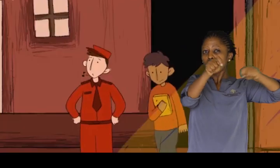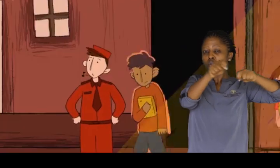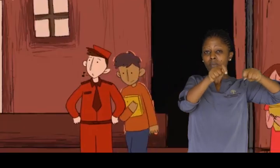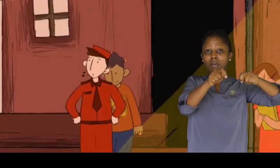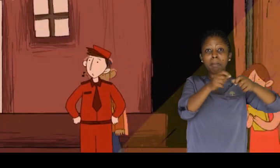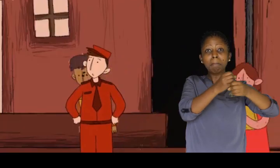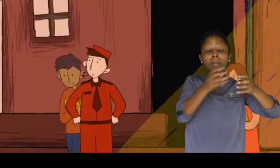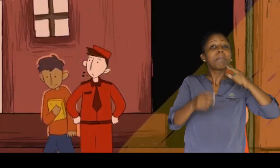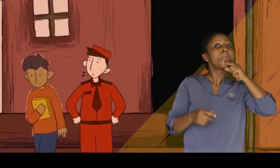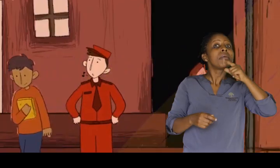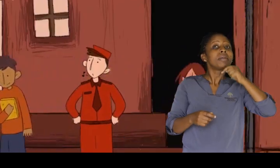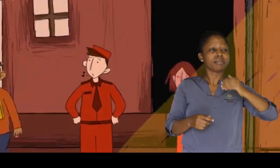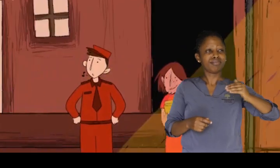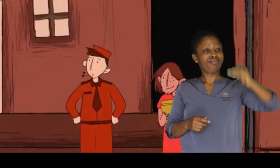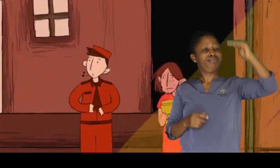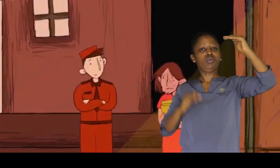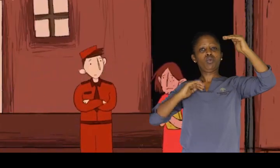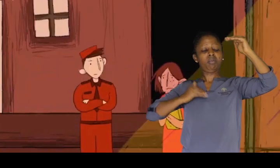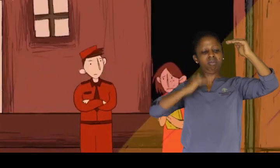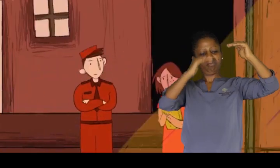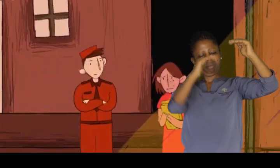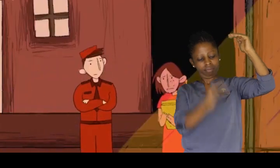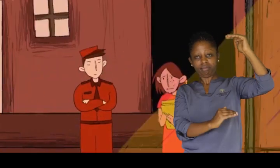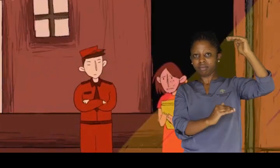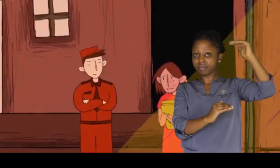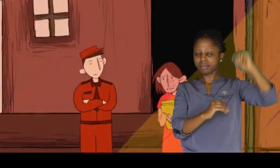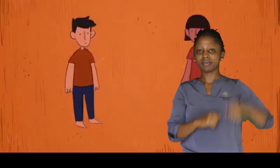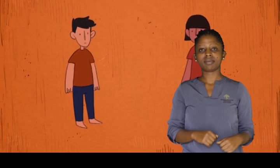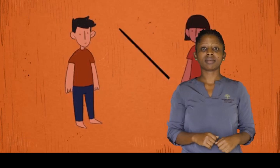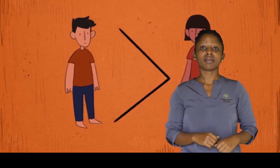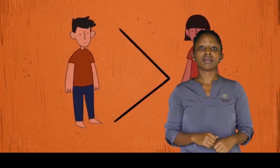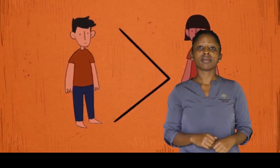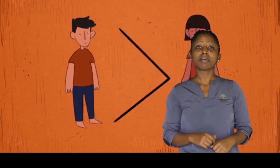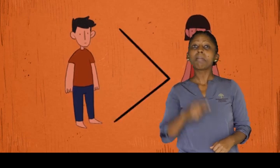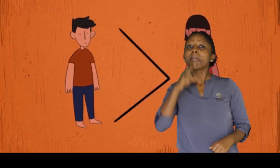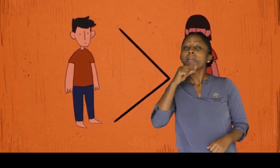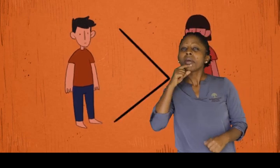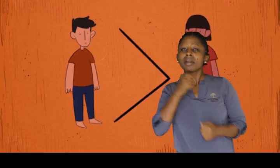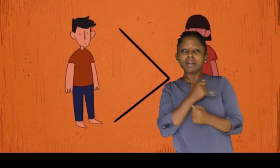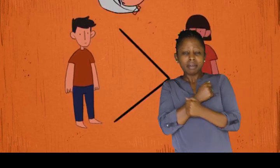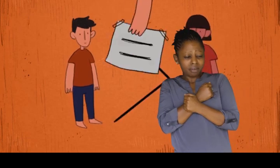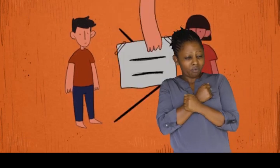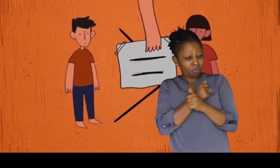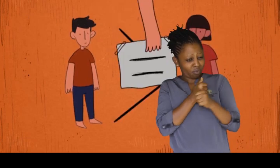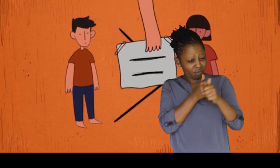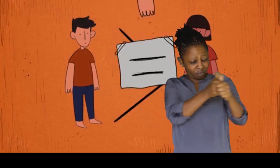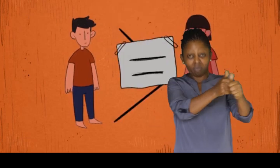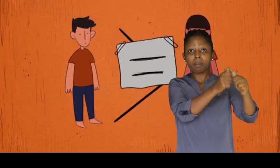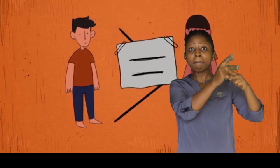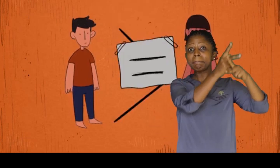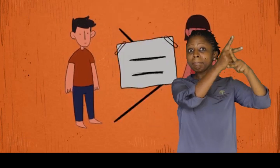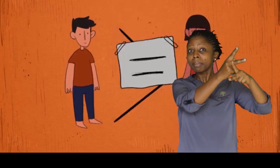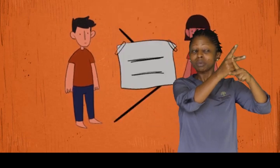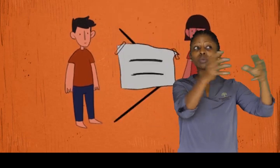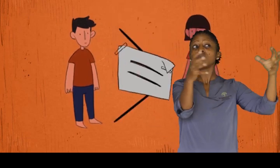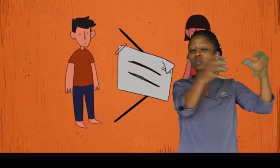Patriarchy is a construct of male privilege that places women below men. Men tend to enjoy